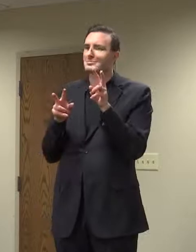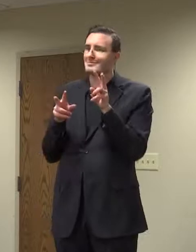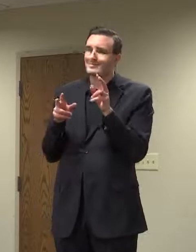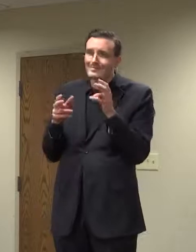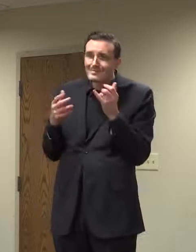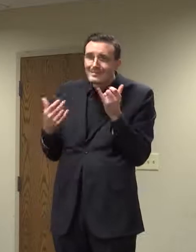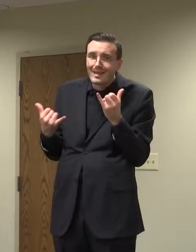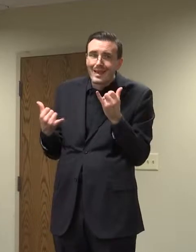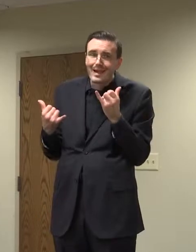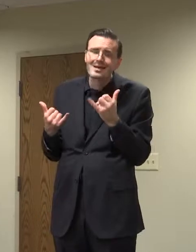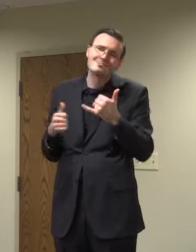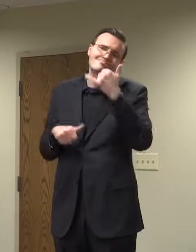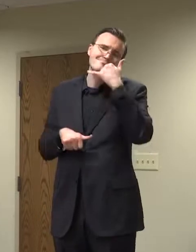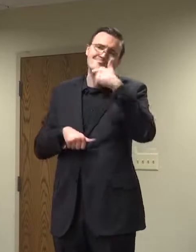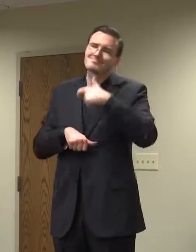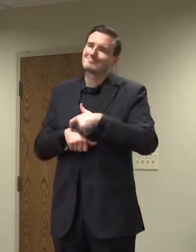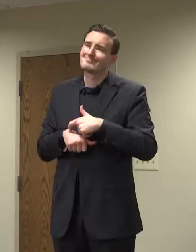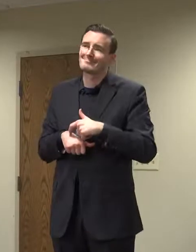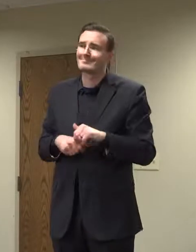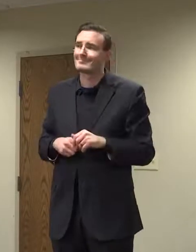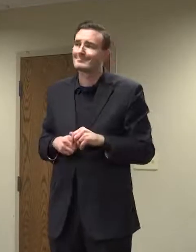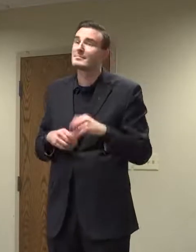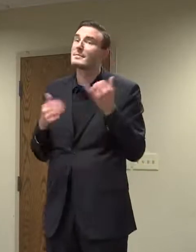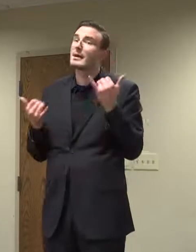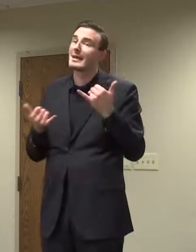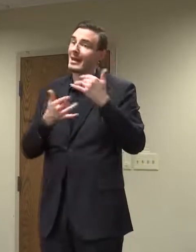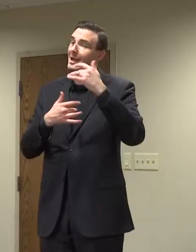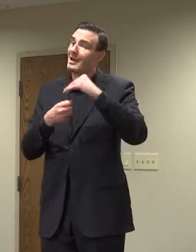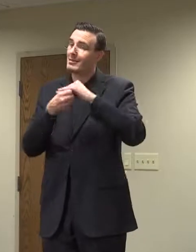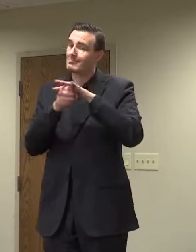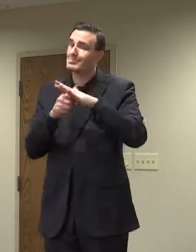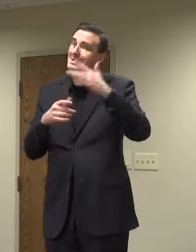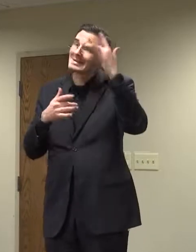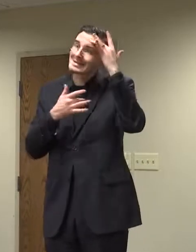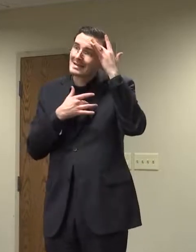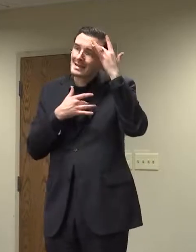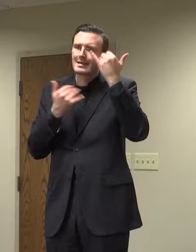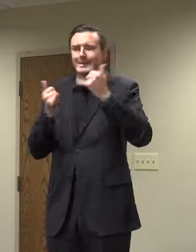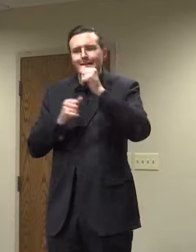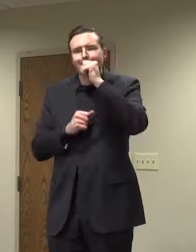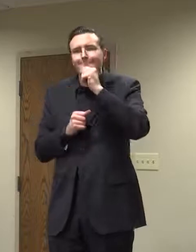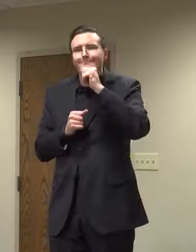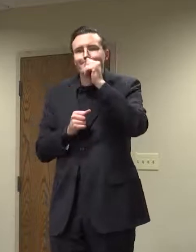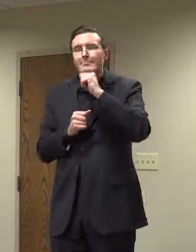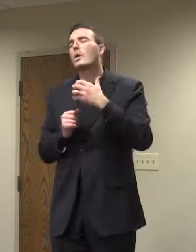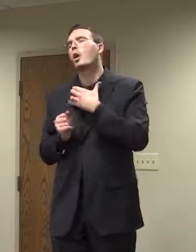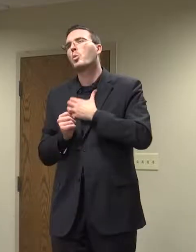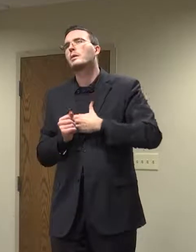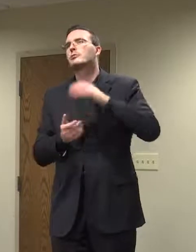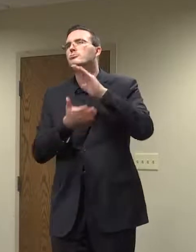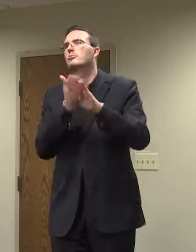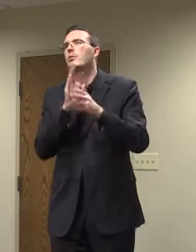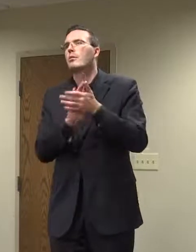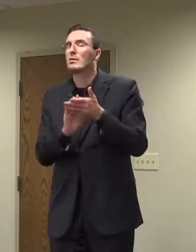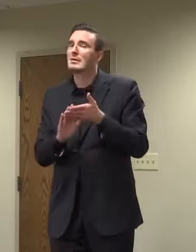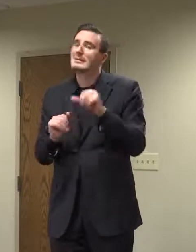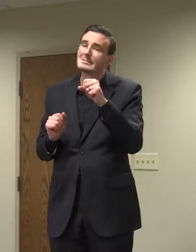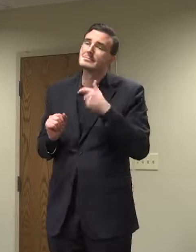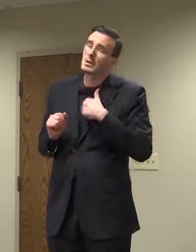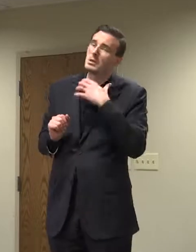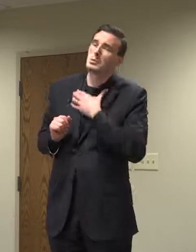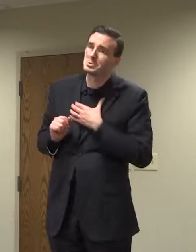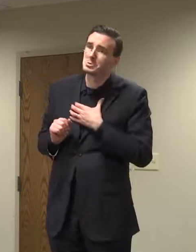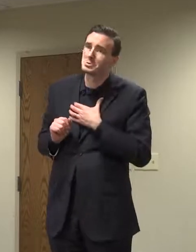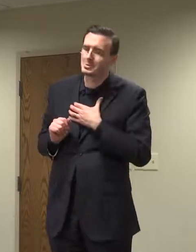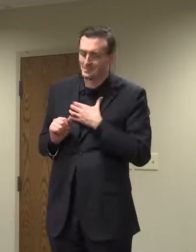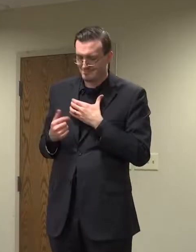are really trying to make it through a pandemic, and I know we wish it wasn't there. And I know that, wishing doesn't make it